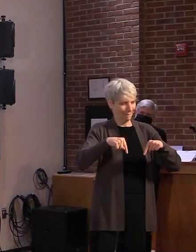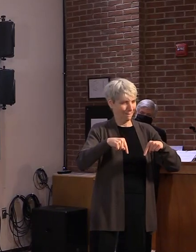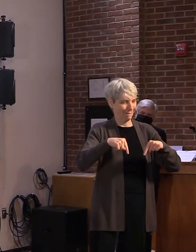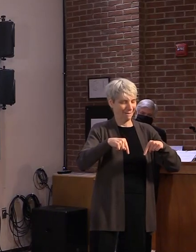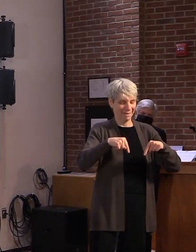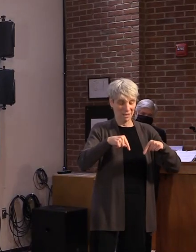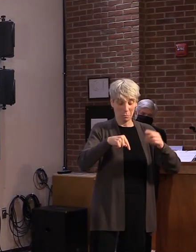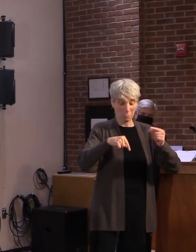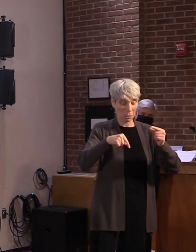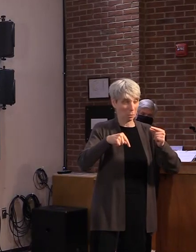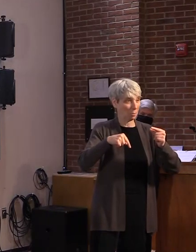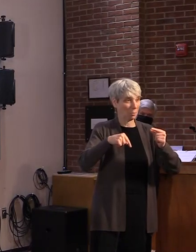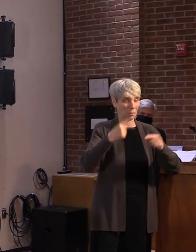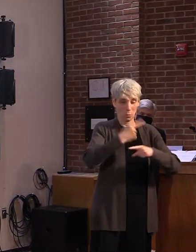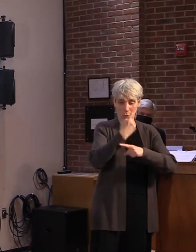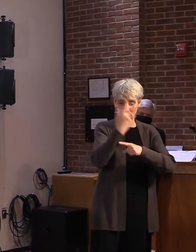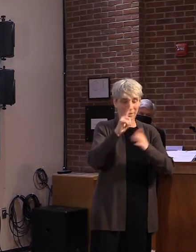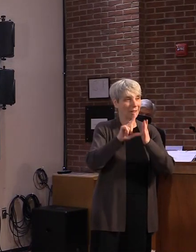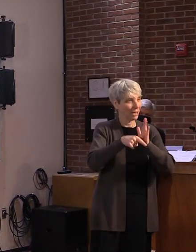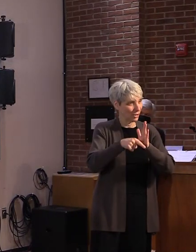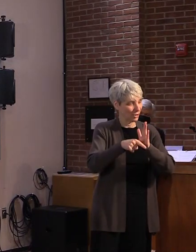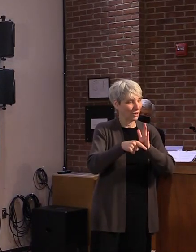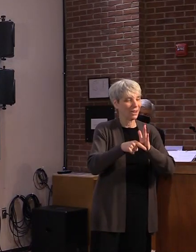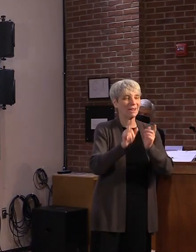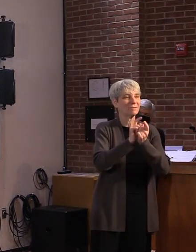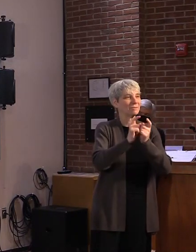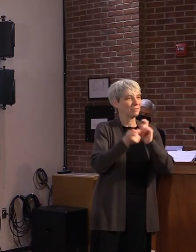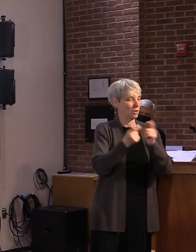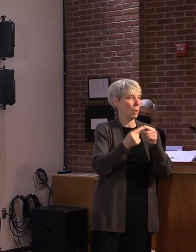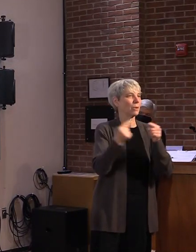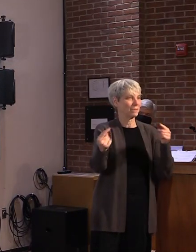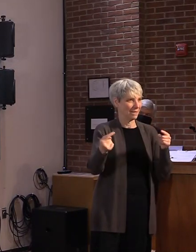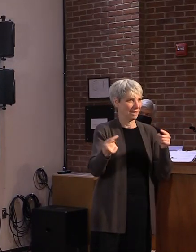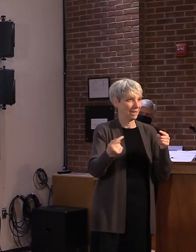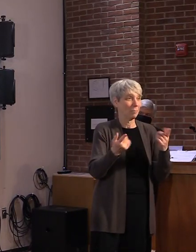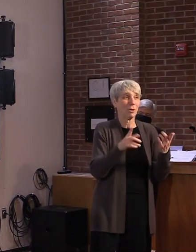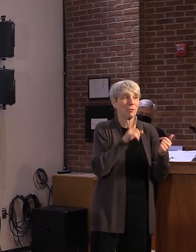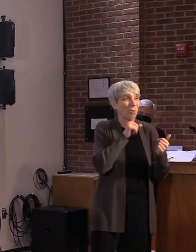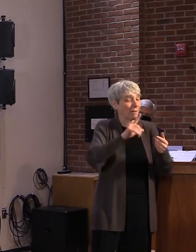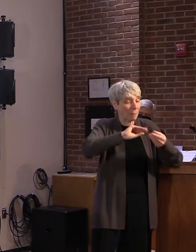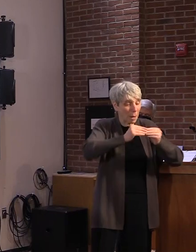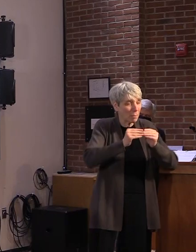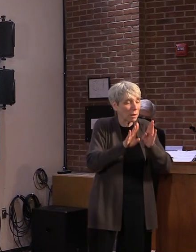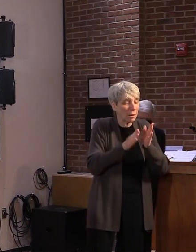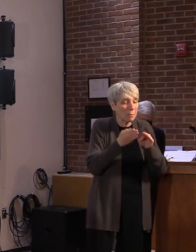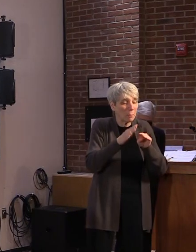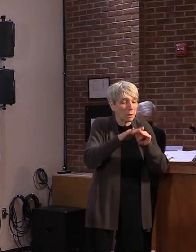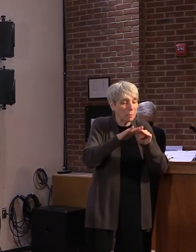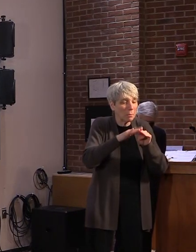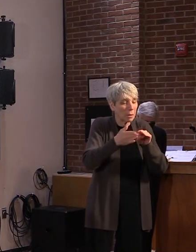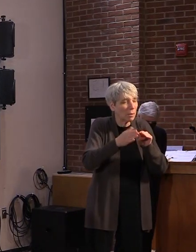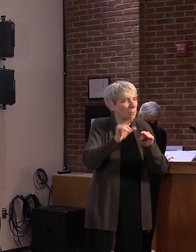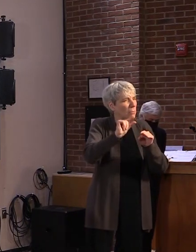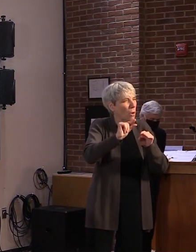dramatically different states in the other direction, with very little going on in terms of case positivity.